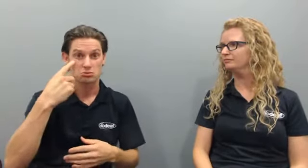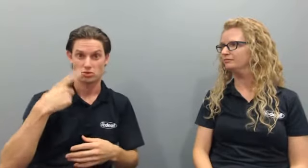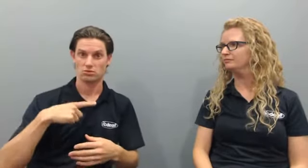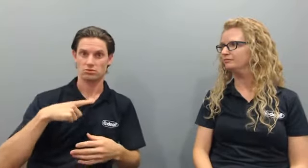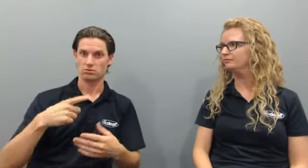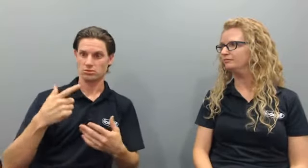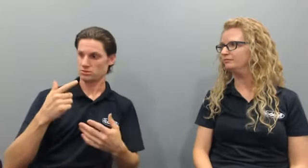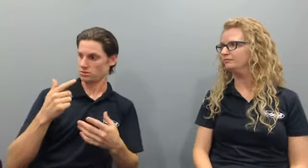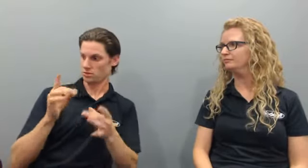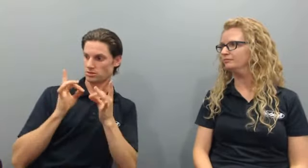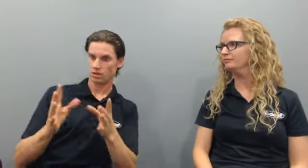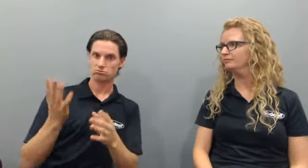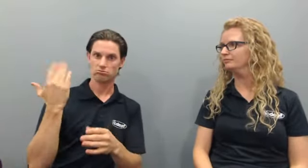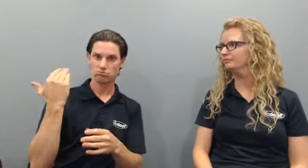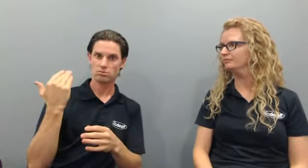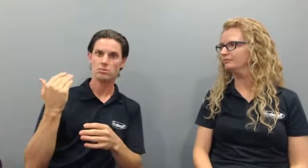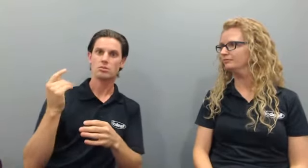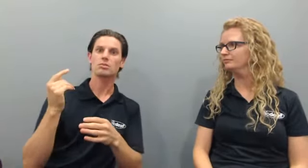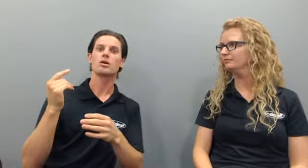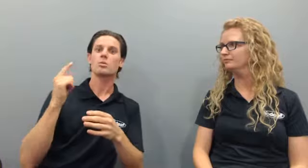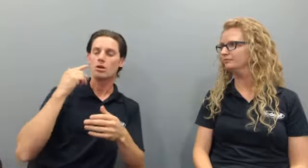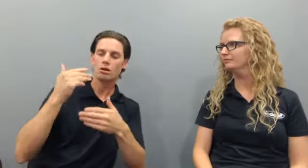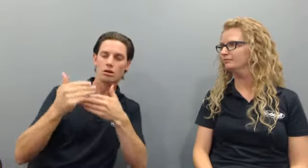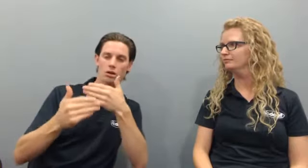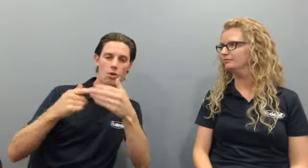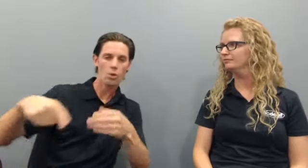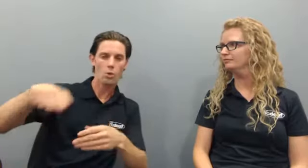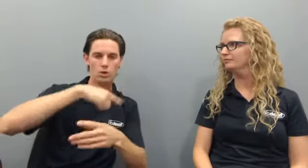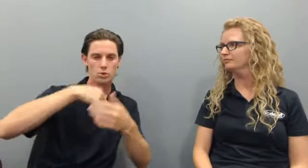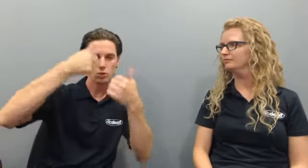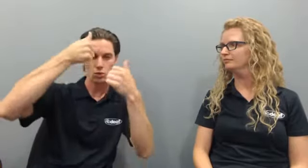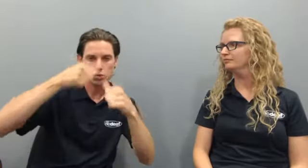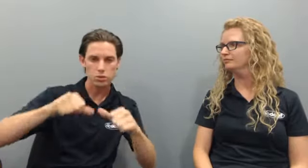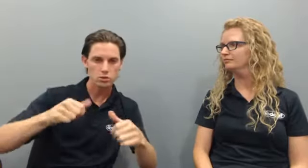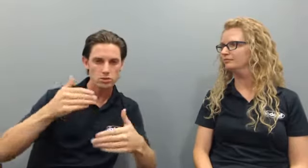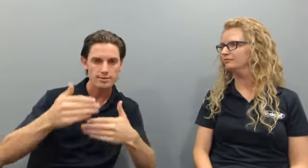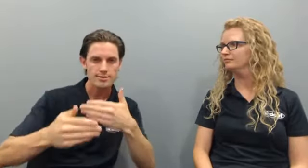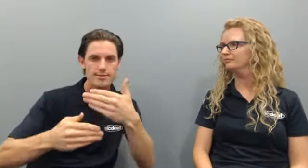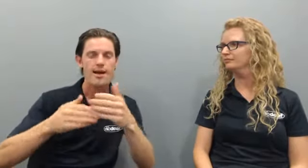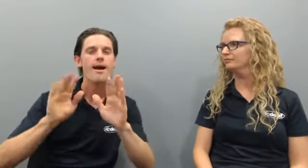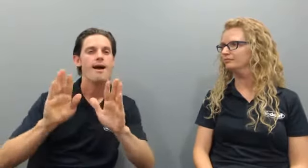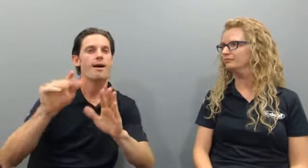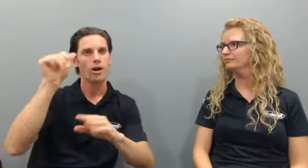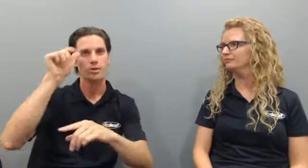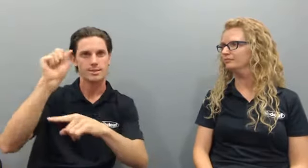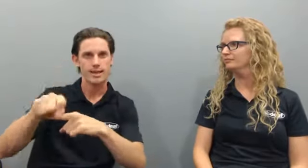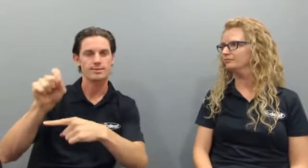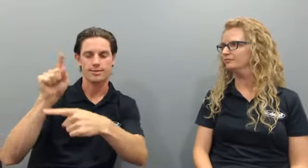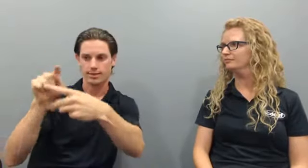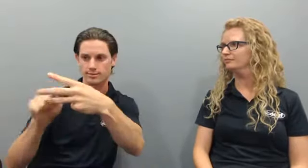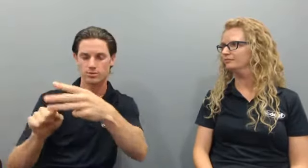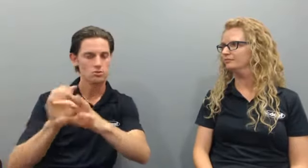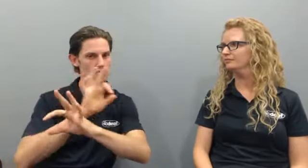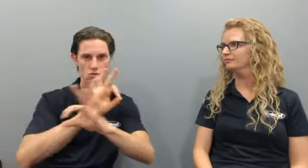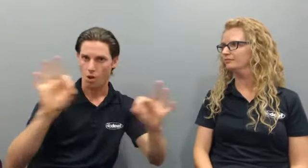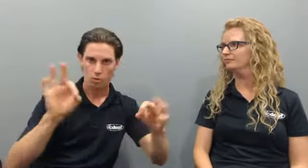trying, seeing how you go. It's only still in its infancy, and everyone needs time to really get used to the process,